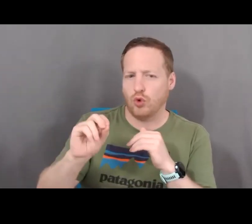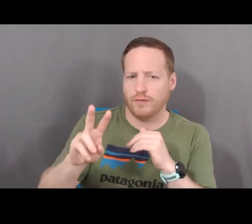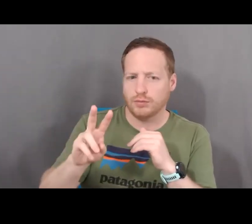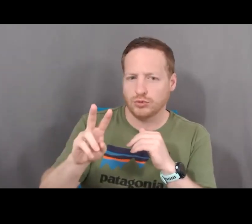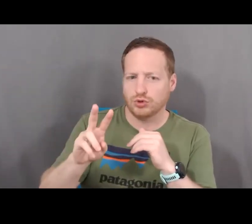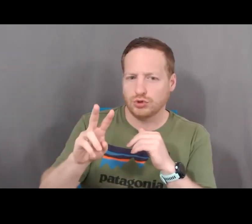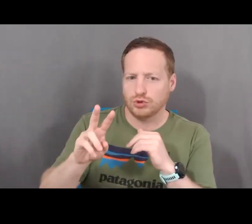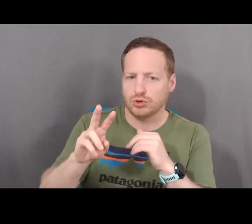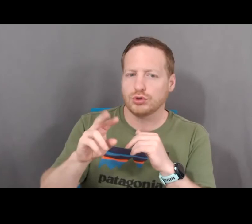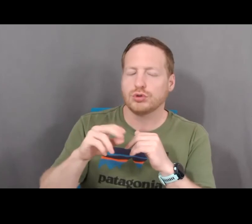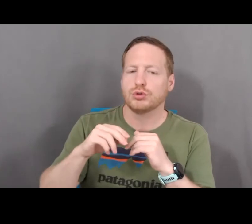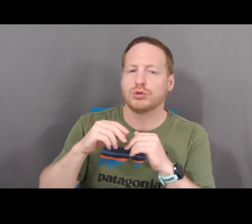And